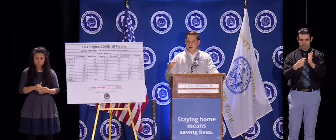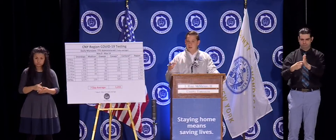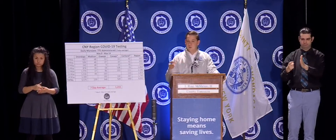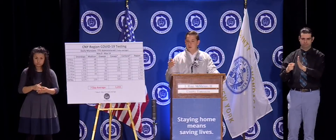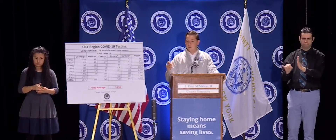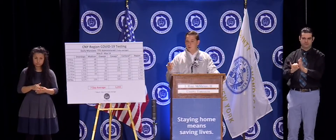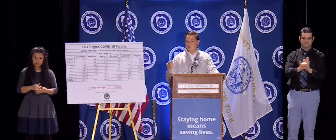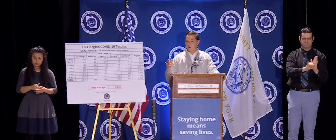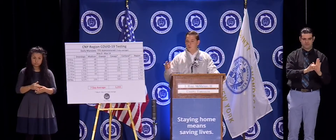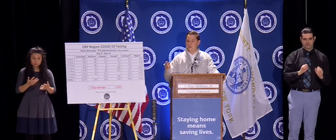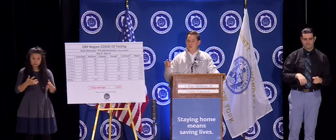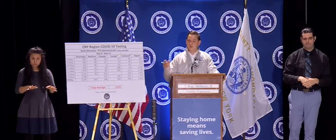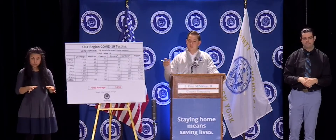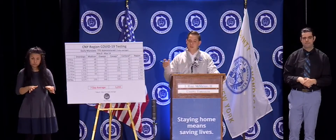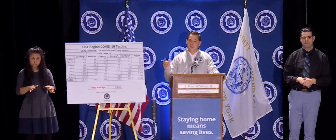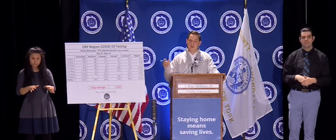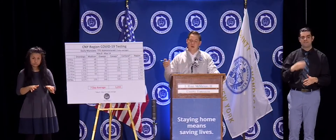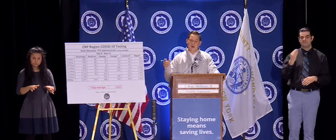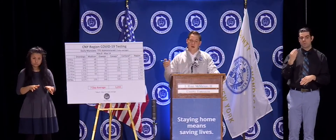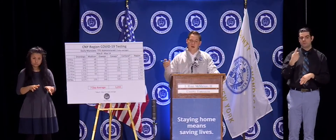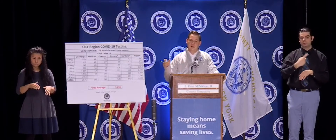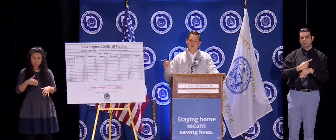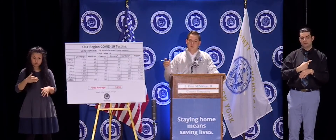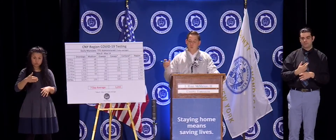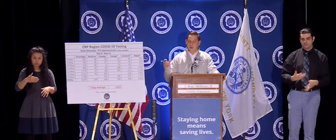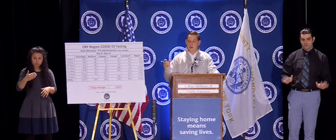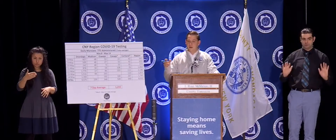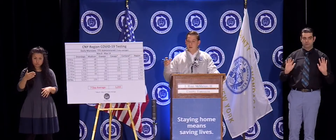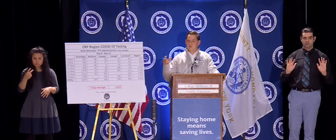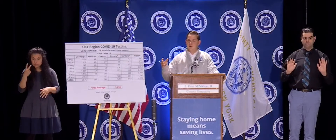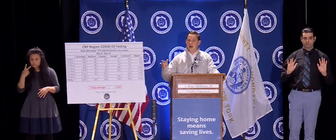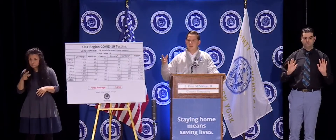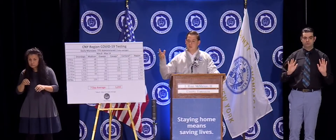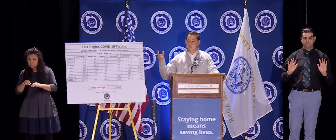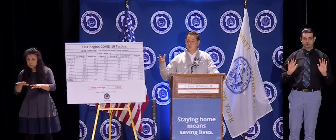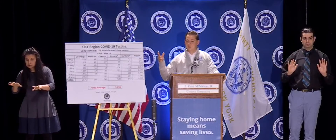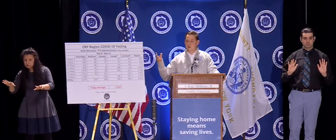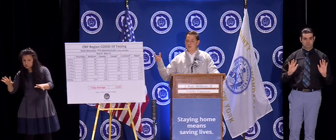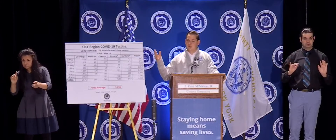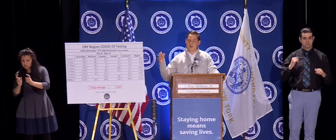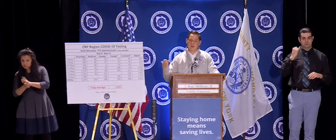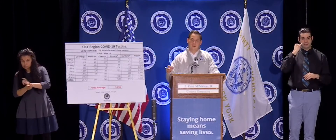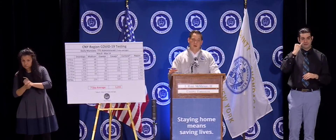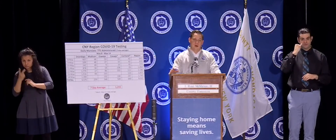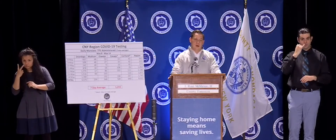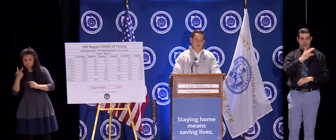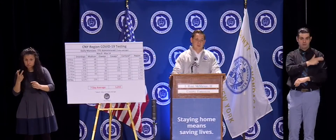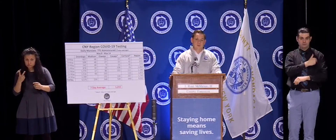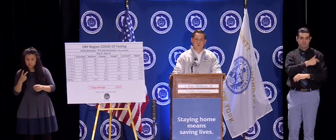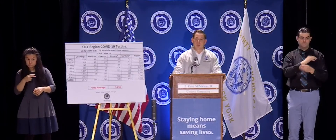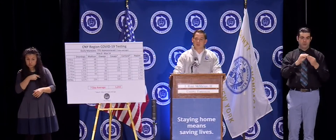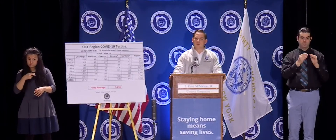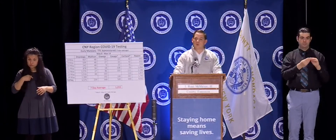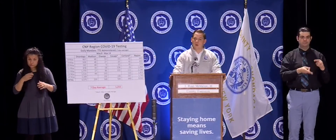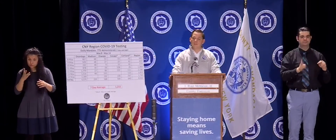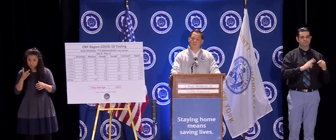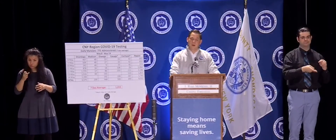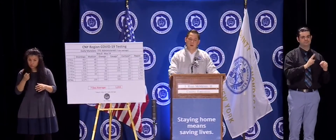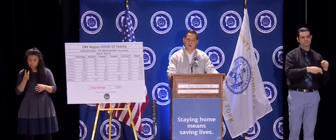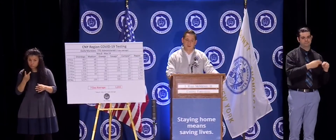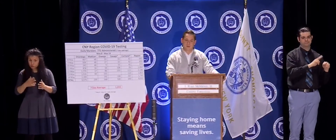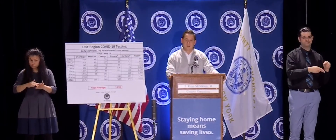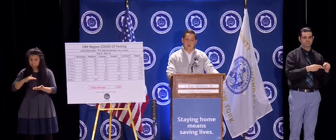that trend is when you would potentially see after a week if your hospitalization rates then start to move